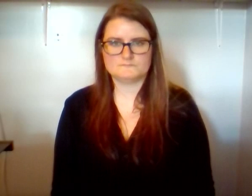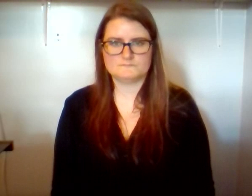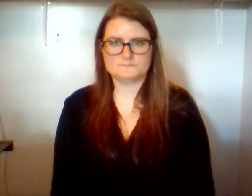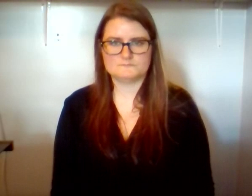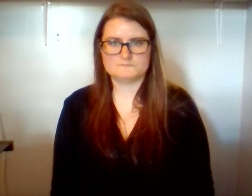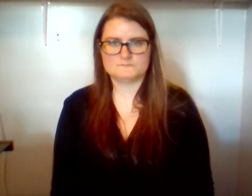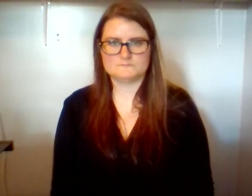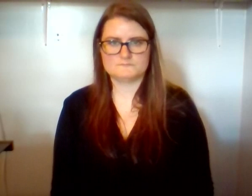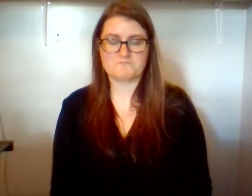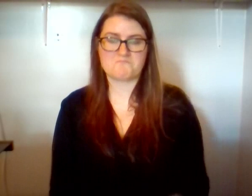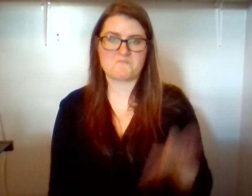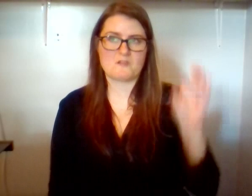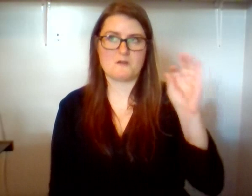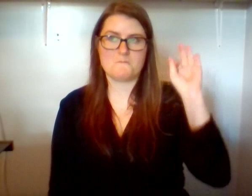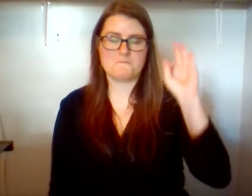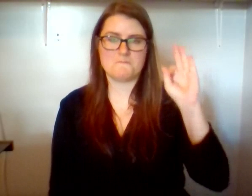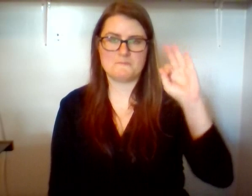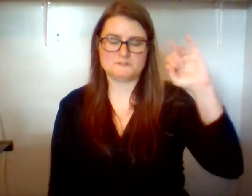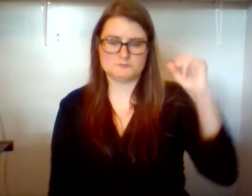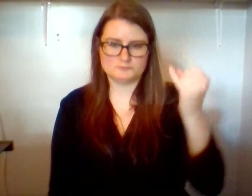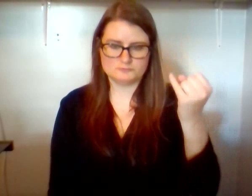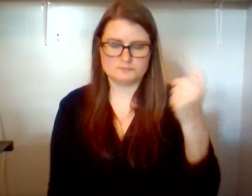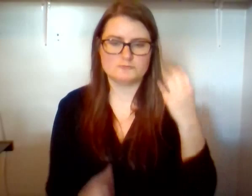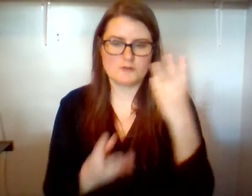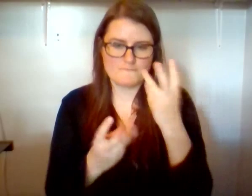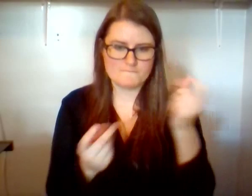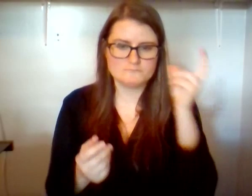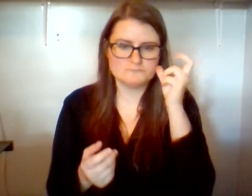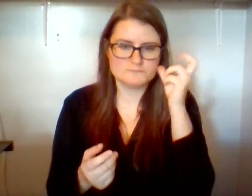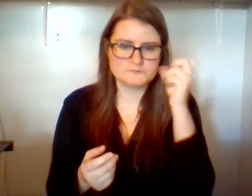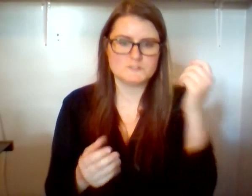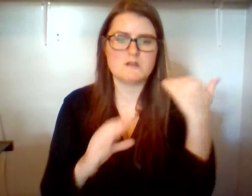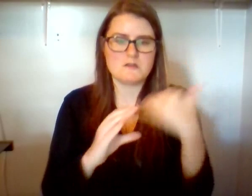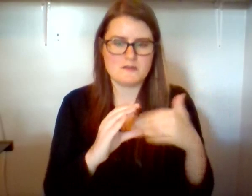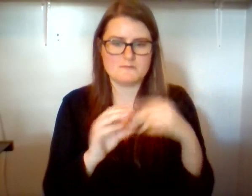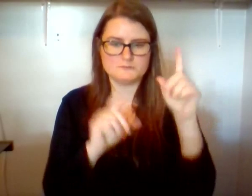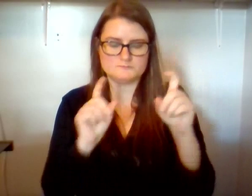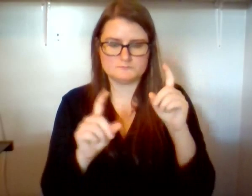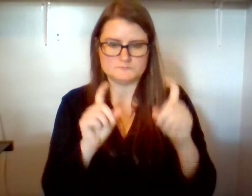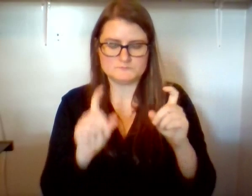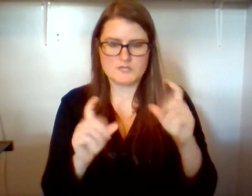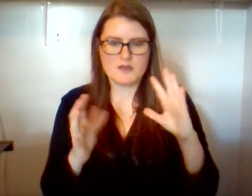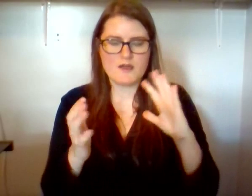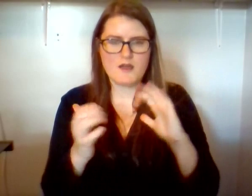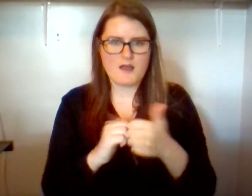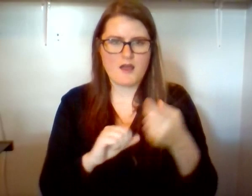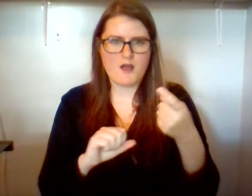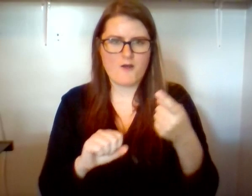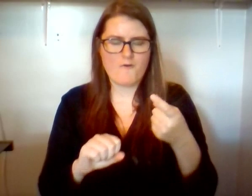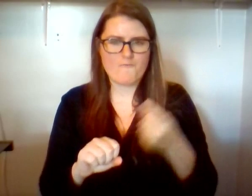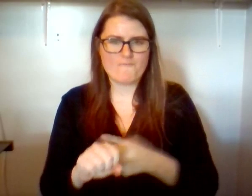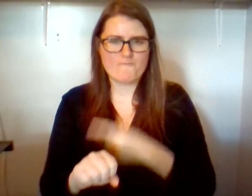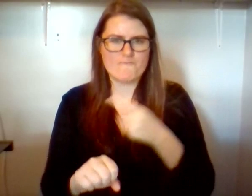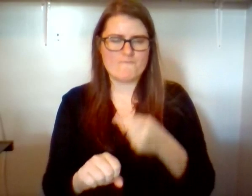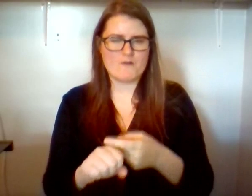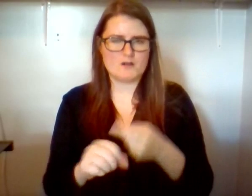Pastor John, several listeners have emailed to ask this question: how far is too far for an engaged couple to go sexually before marriage?